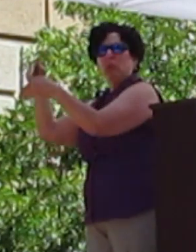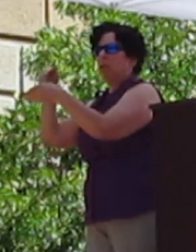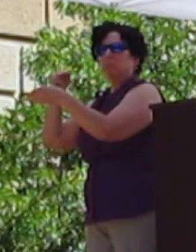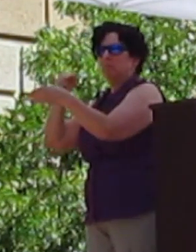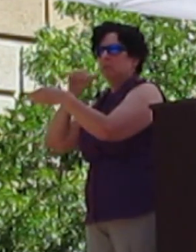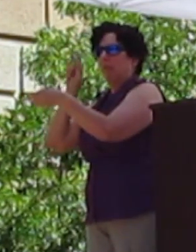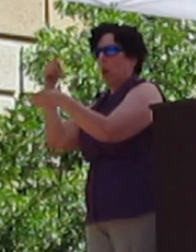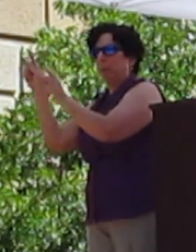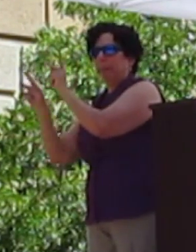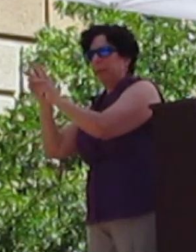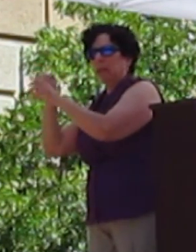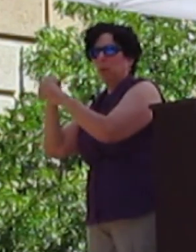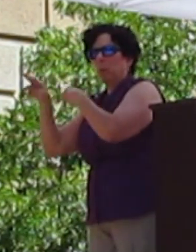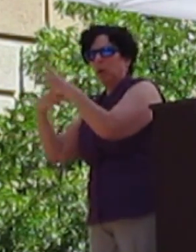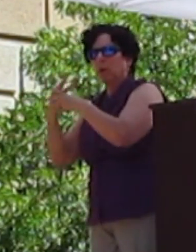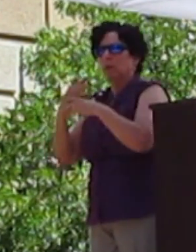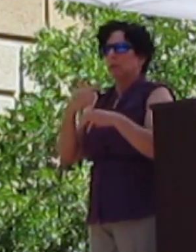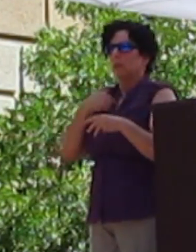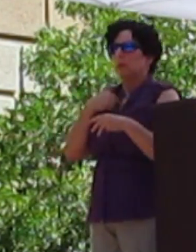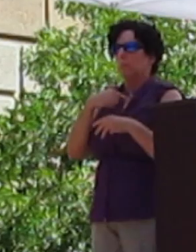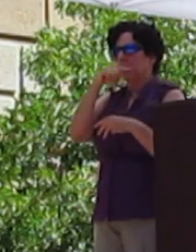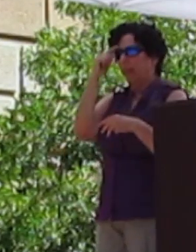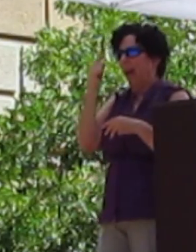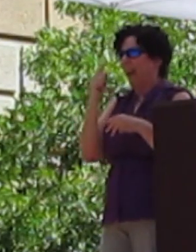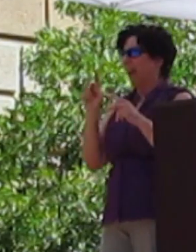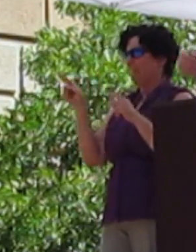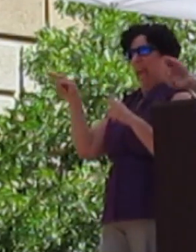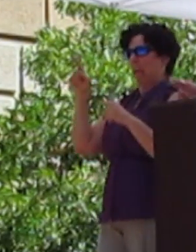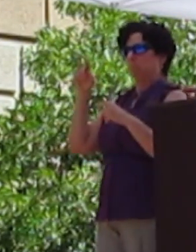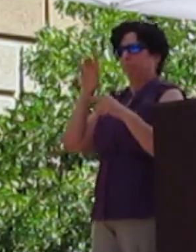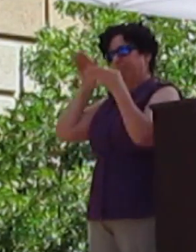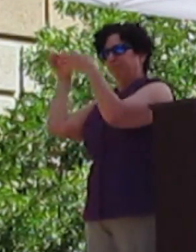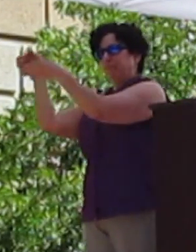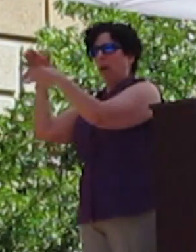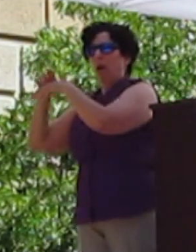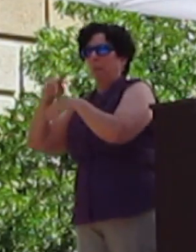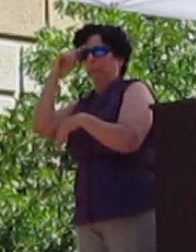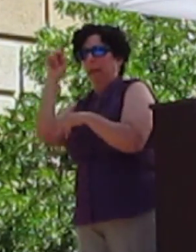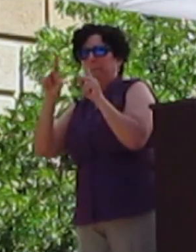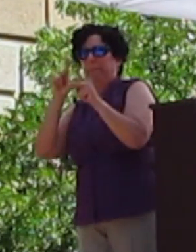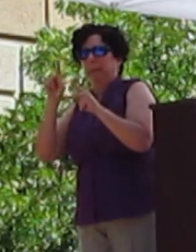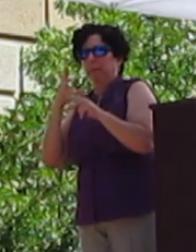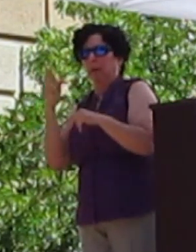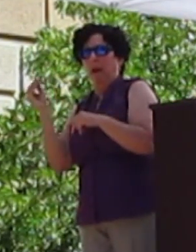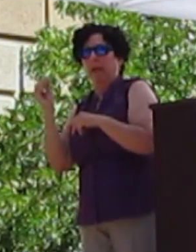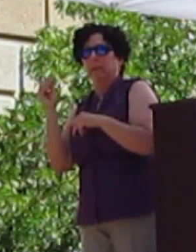Native American people didn't know how to do anything right because they spend the first 400 or 500 years of the story